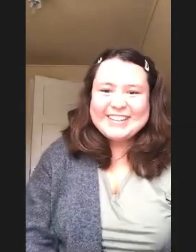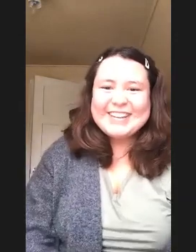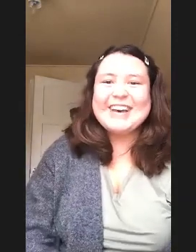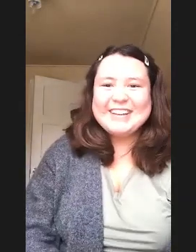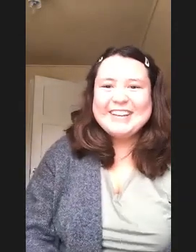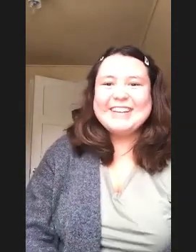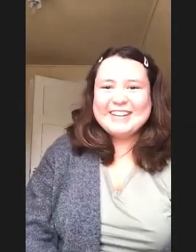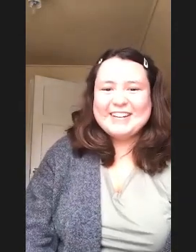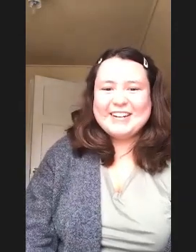Yeah.